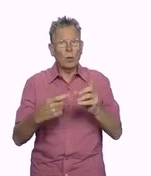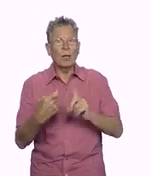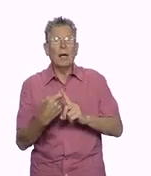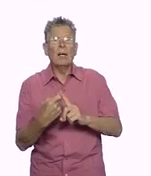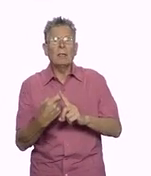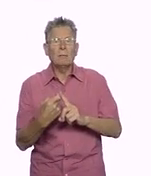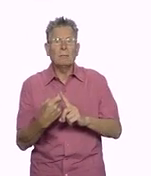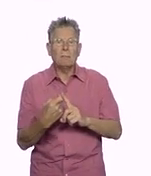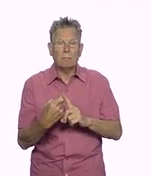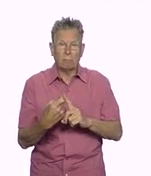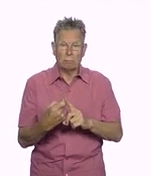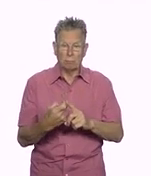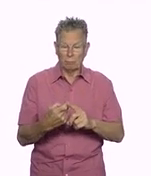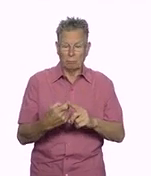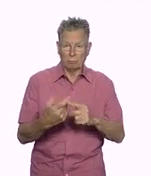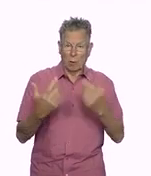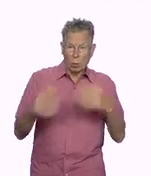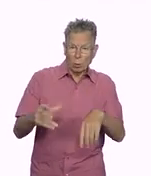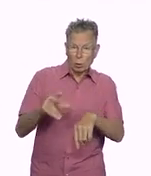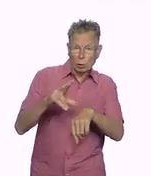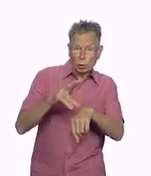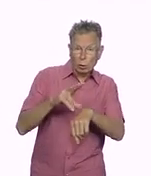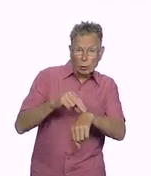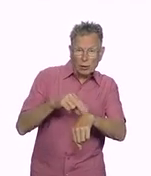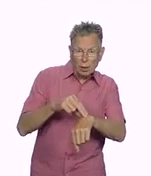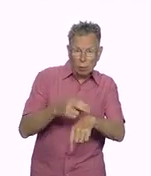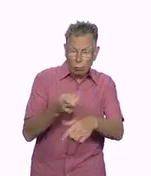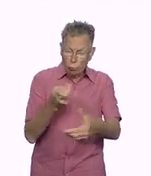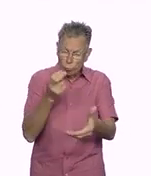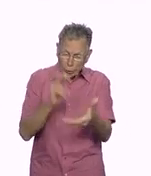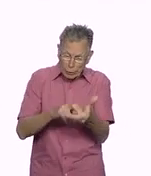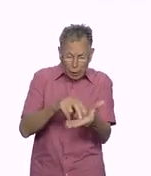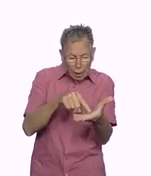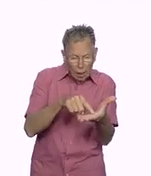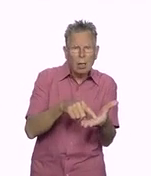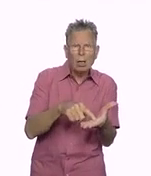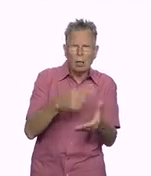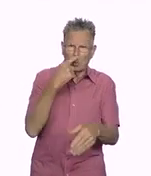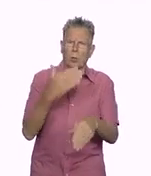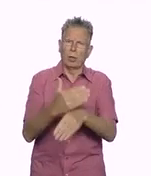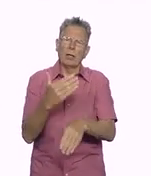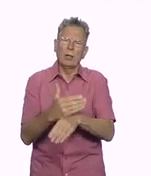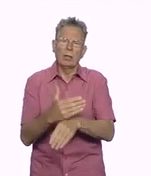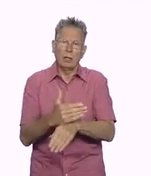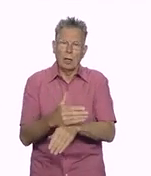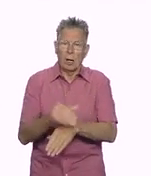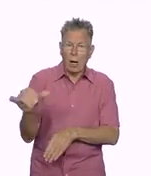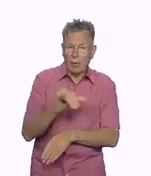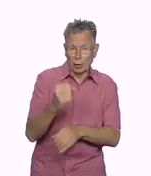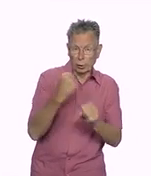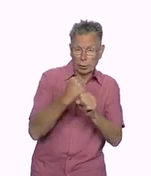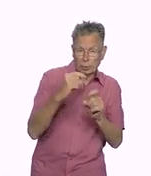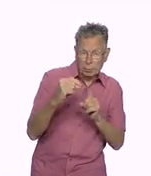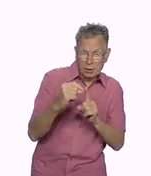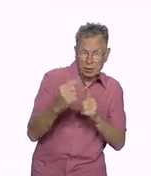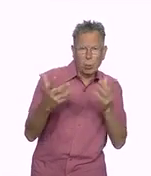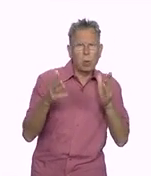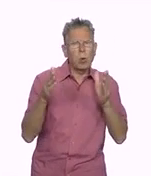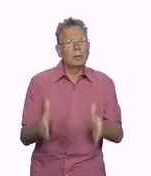Only doctors on our register can work in the UK, either as a GP or a hospital doctor, in the NHS or private